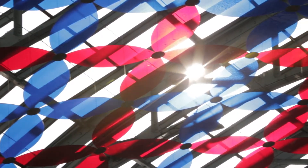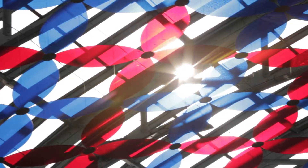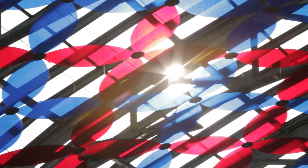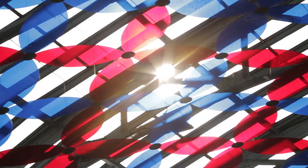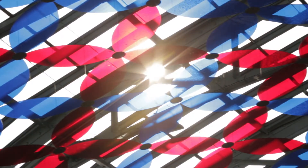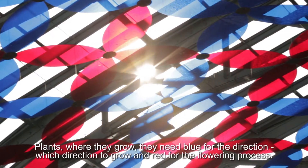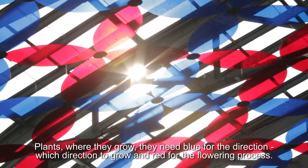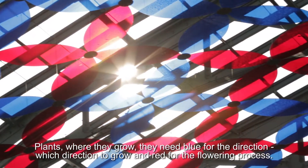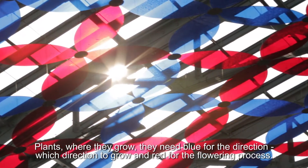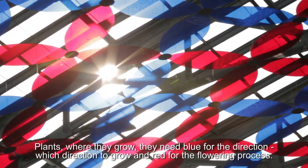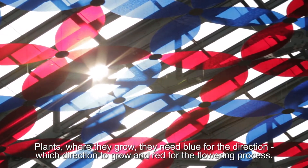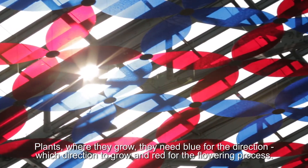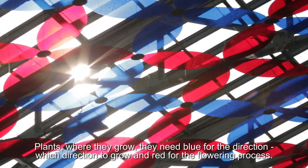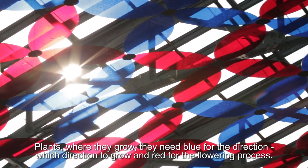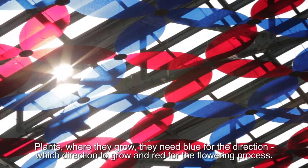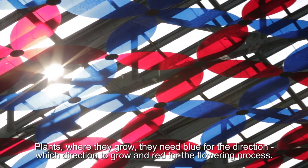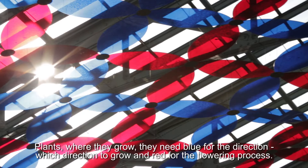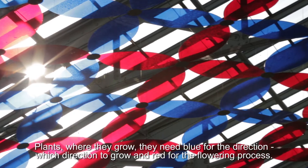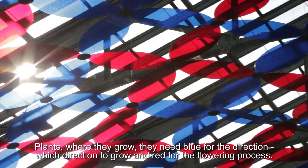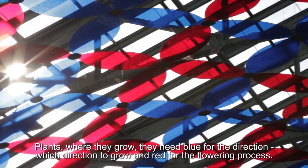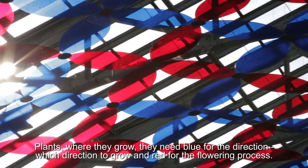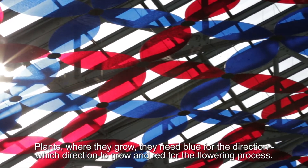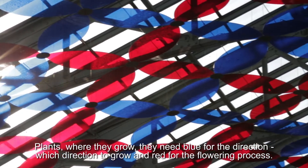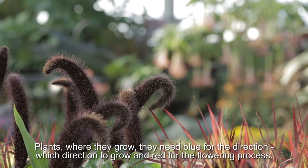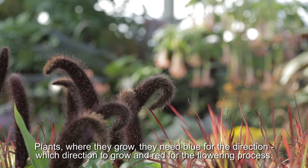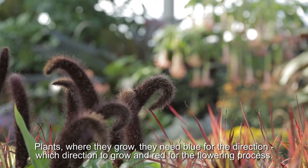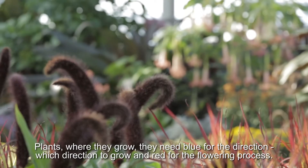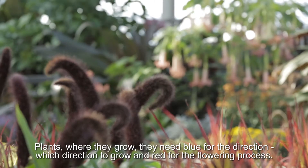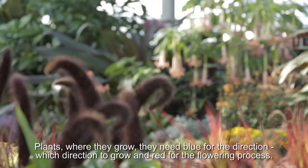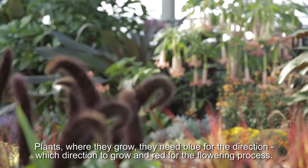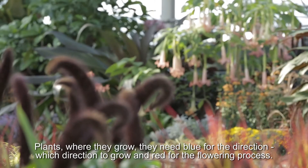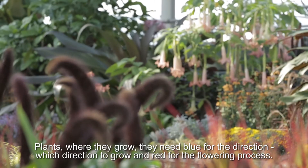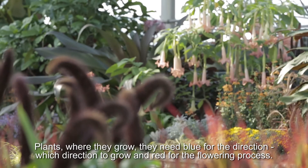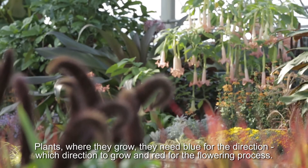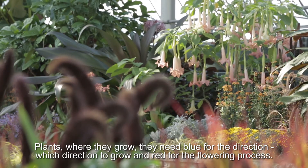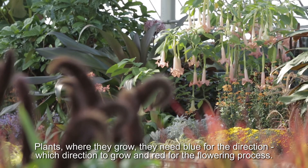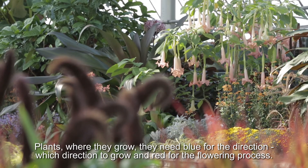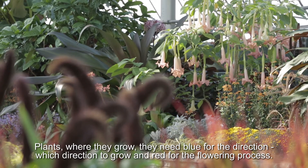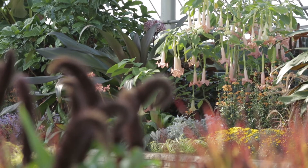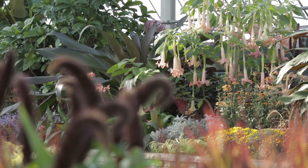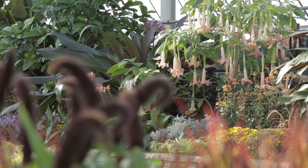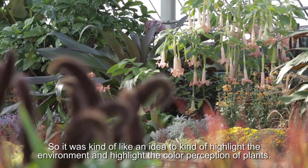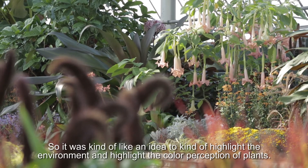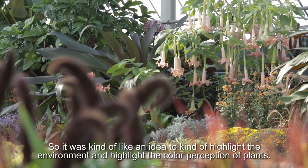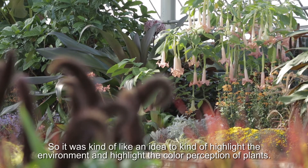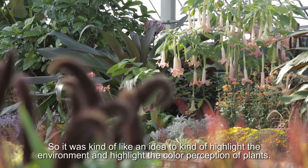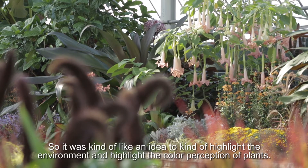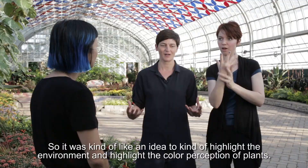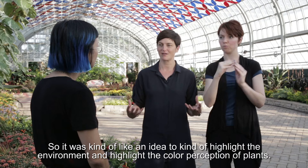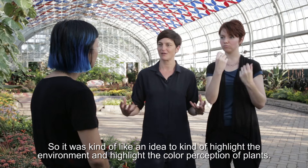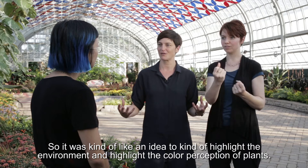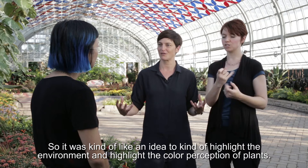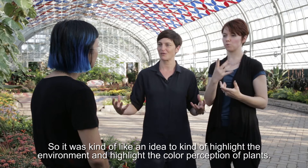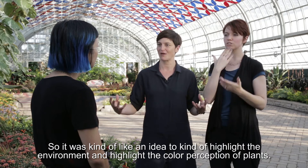plants. Plants, when they grow, they need blue for the direction, which direction to grow, and red for the flowering process. So it was kind of